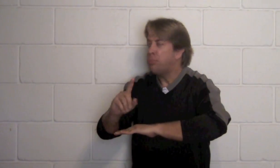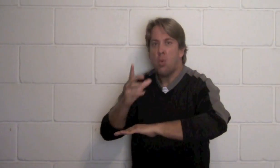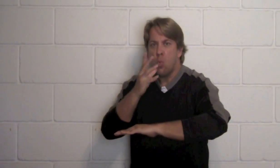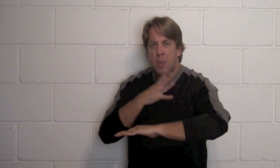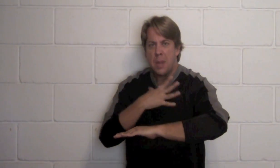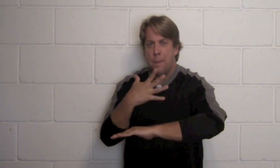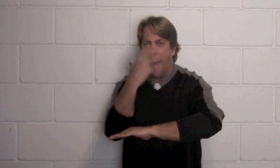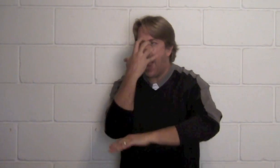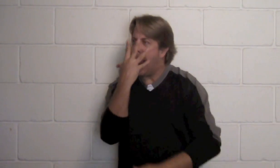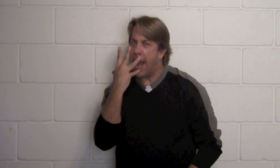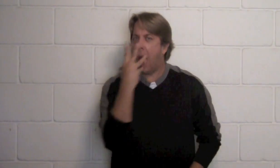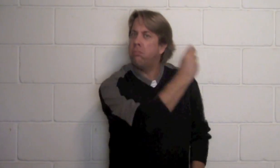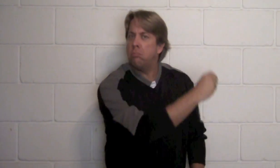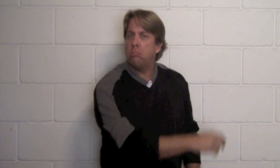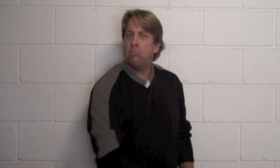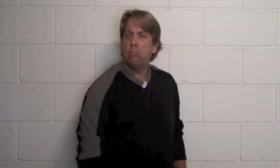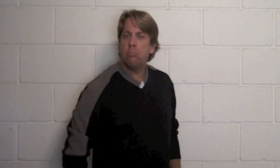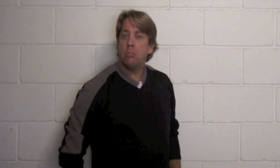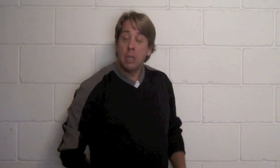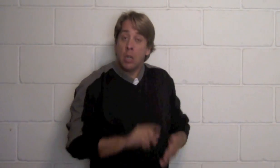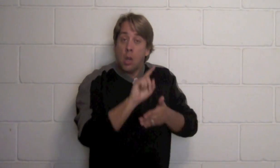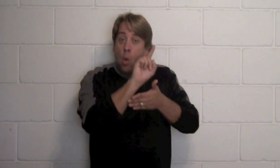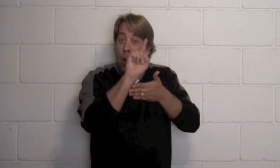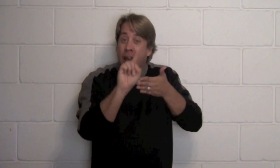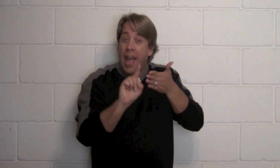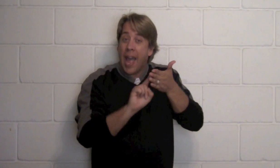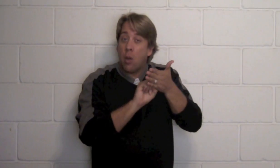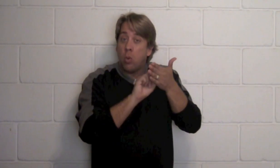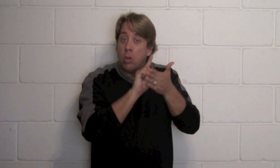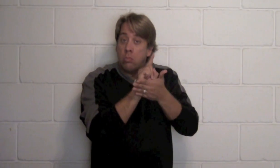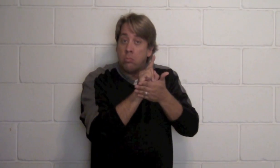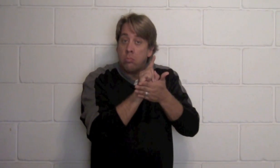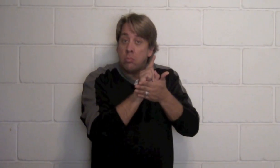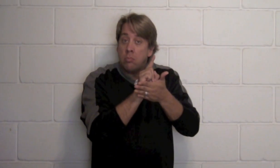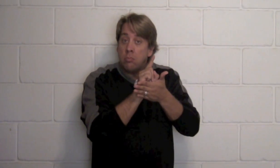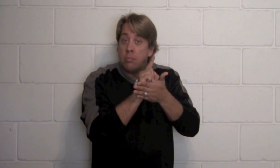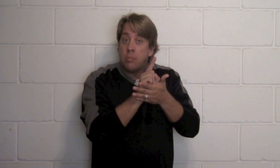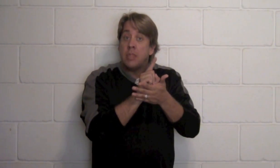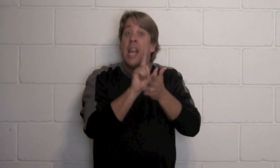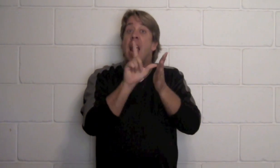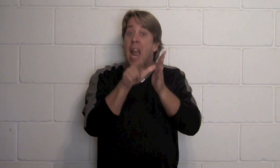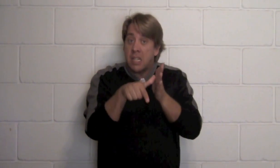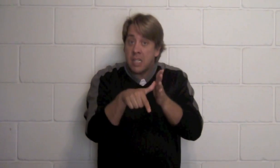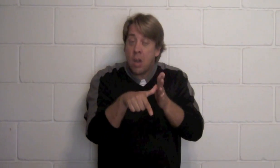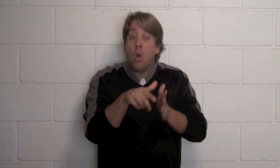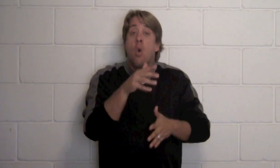I'll be right back. And she left. An hour later, she was back